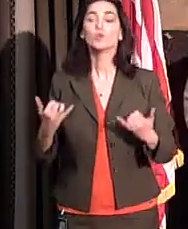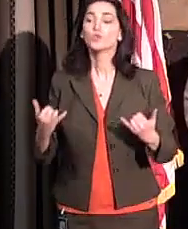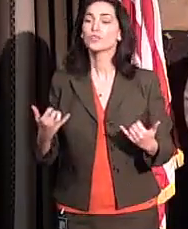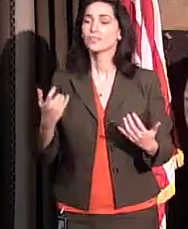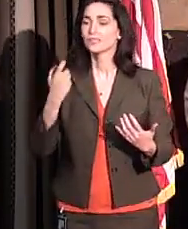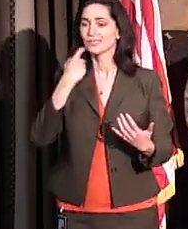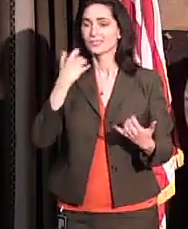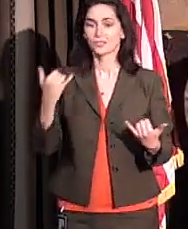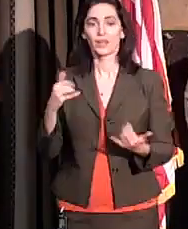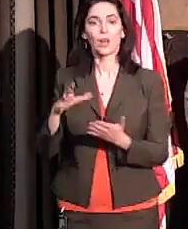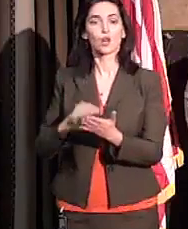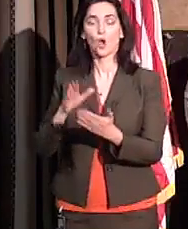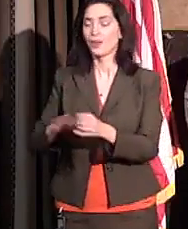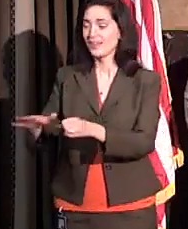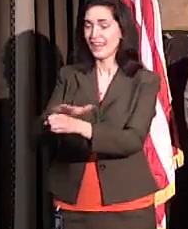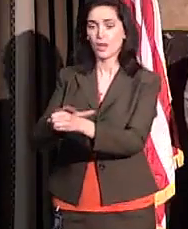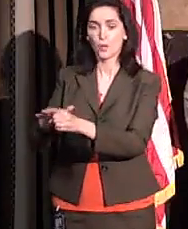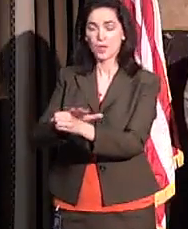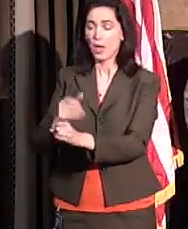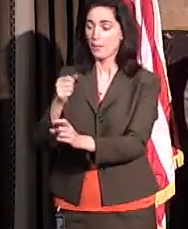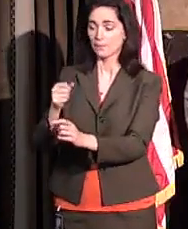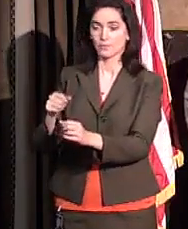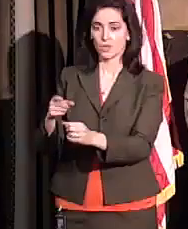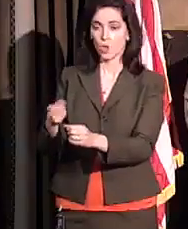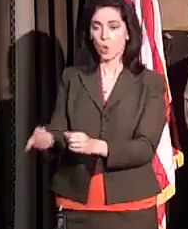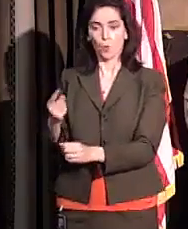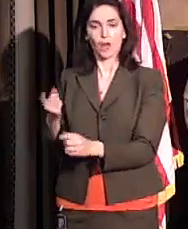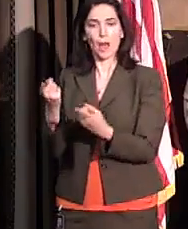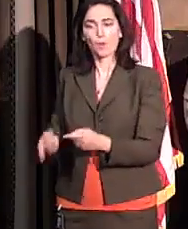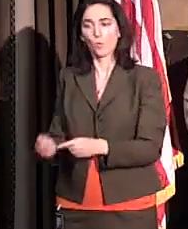breakout of 13 cases in Louisiana from one funeral.